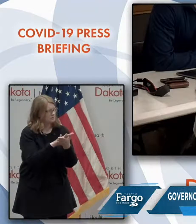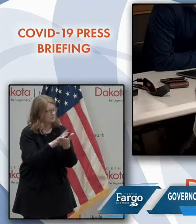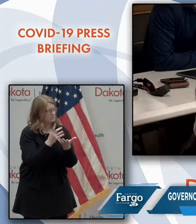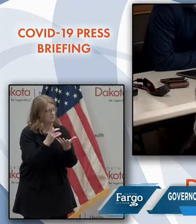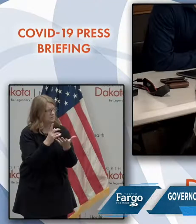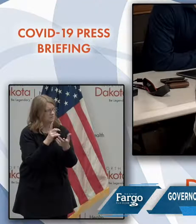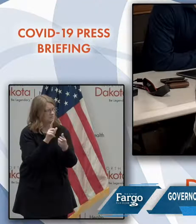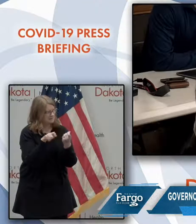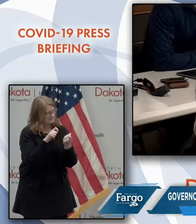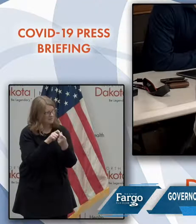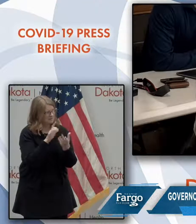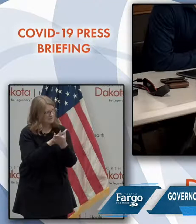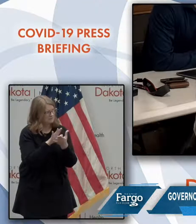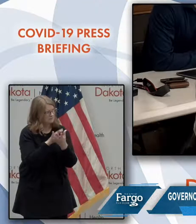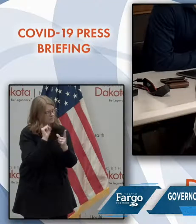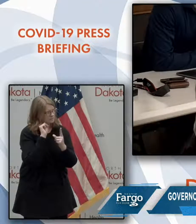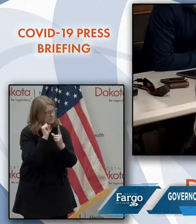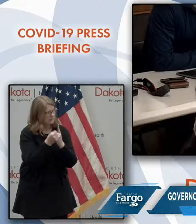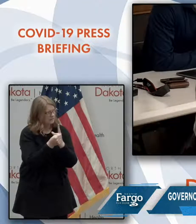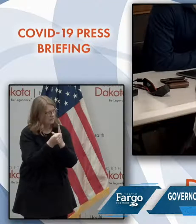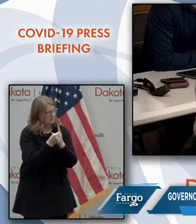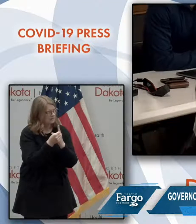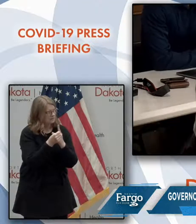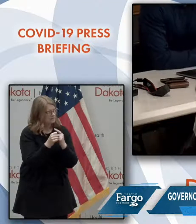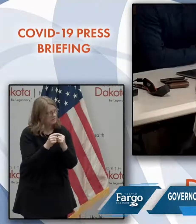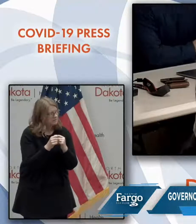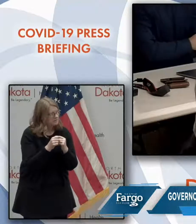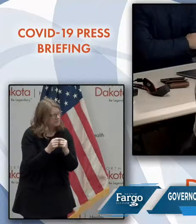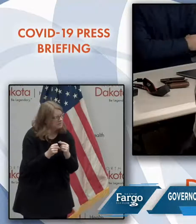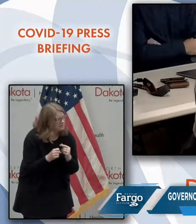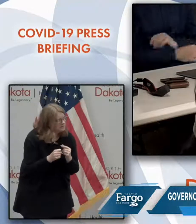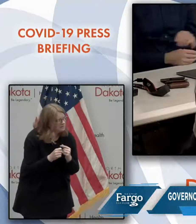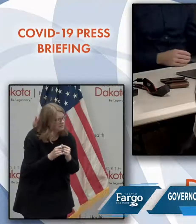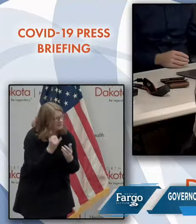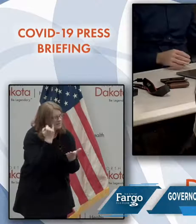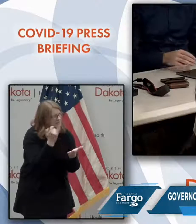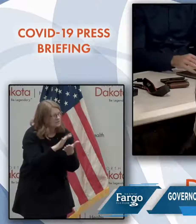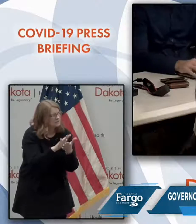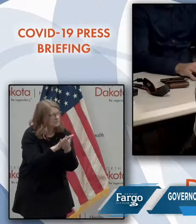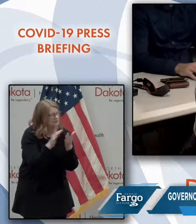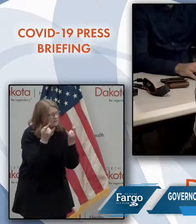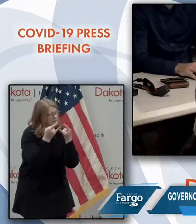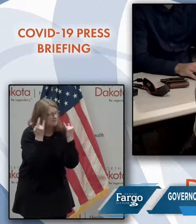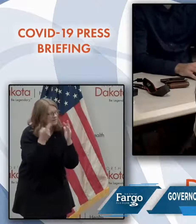setting? Especially if a school has a mask requirement.